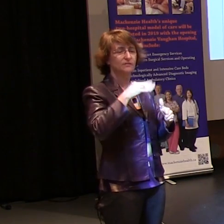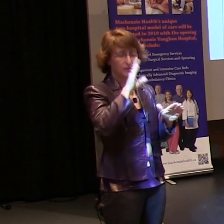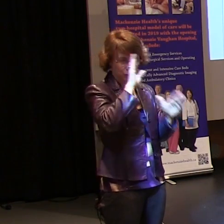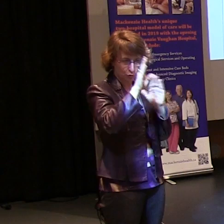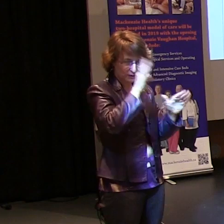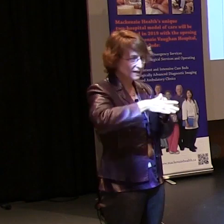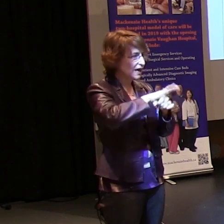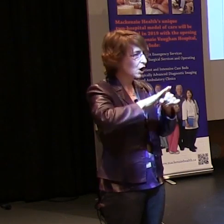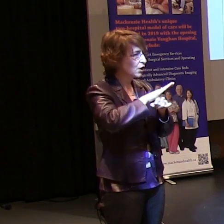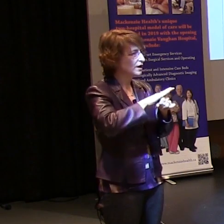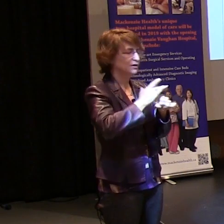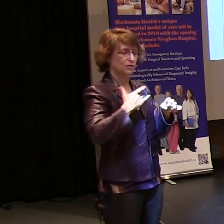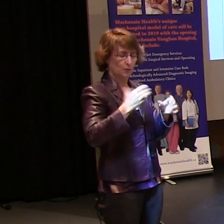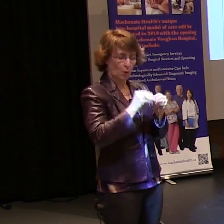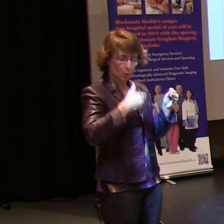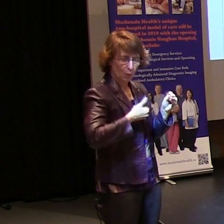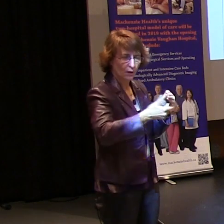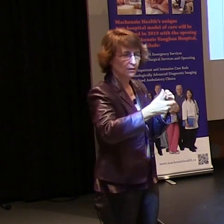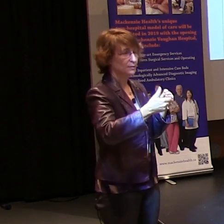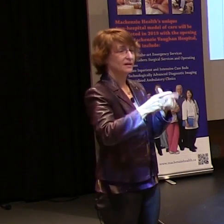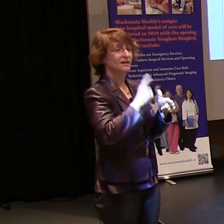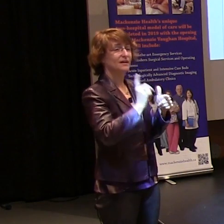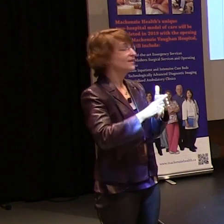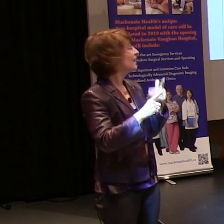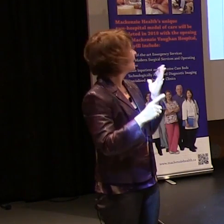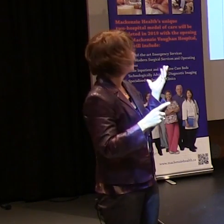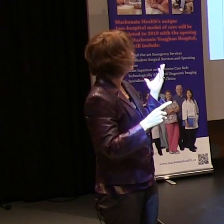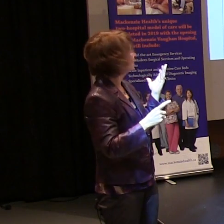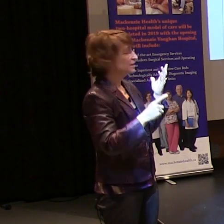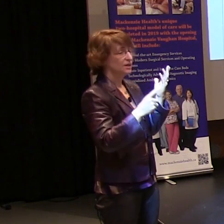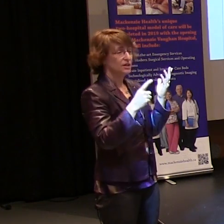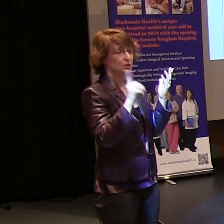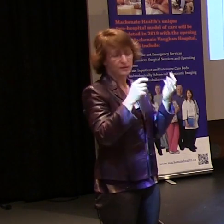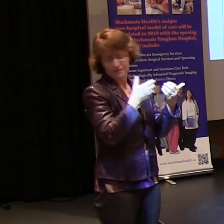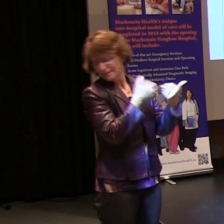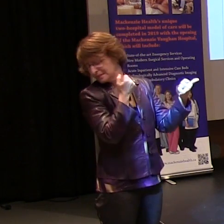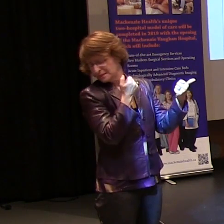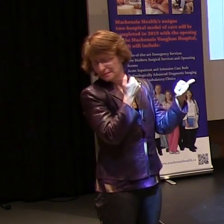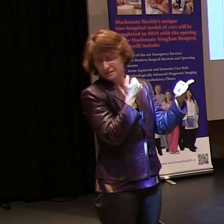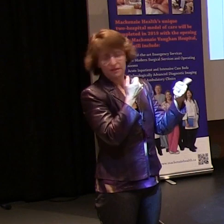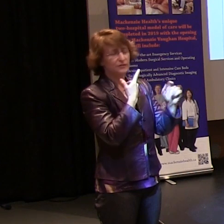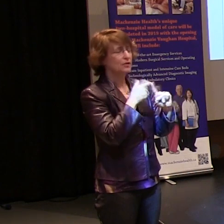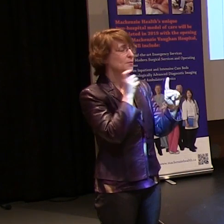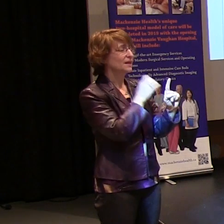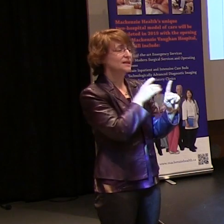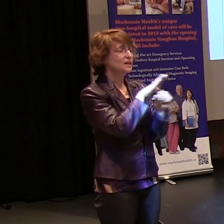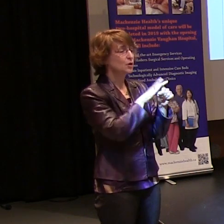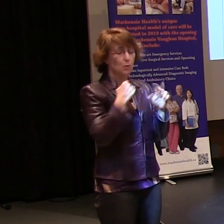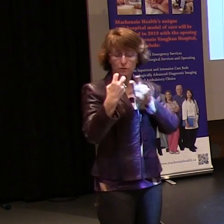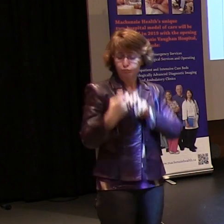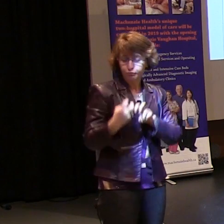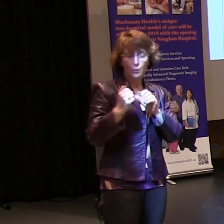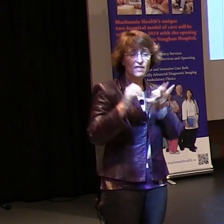that welcoming you inside. And then when you want to break out from the clinical area, when you want to sit with your family